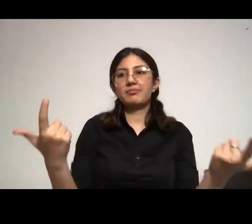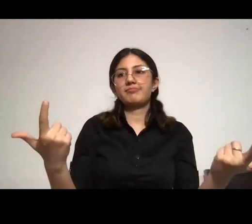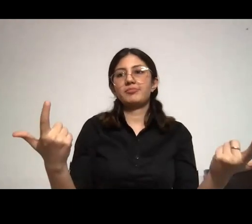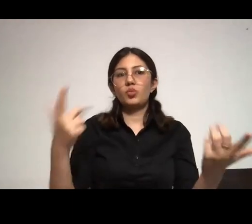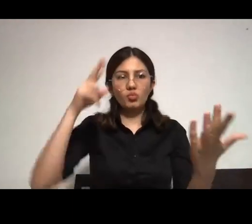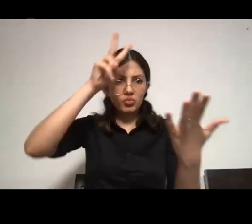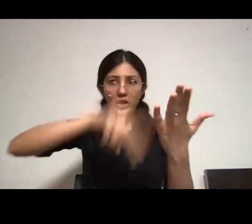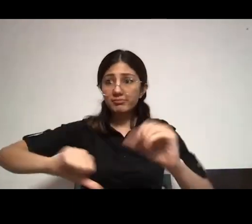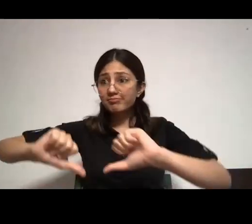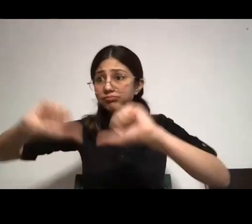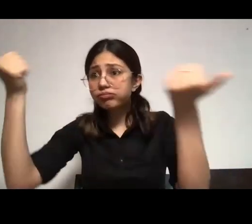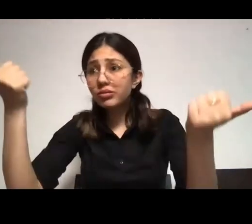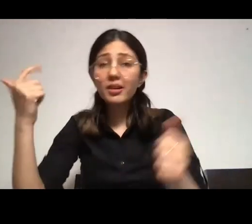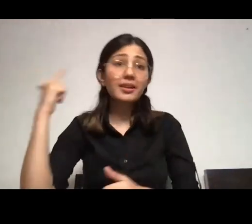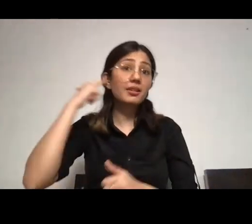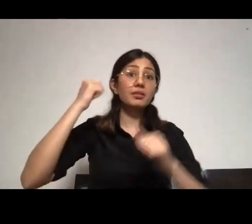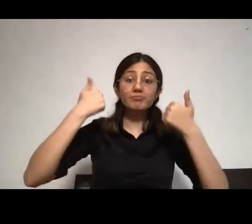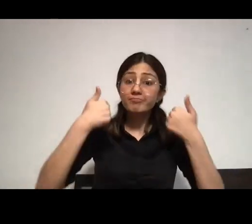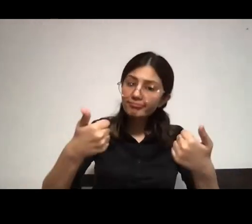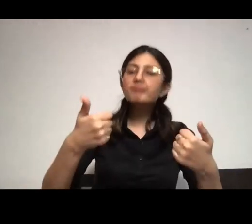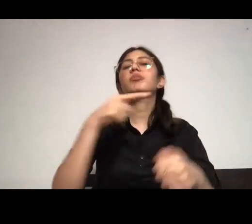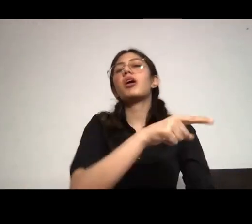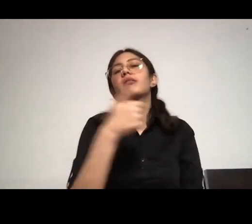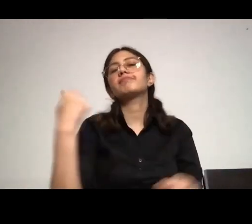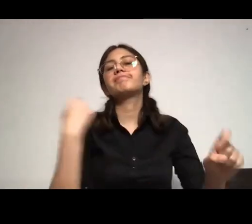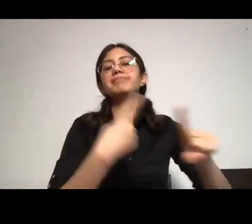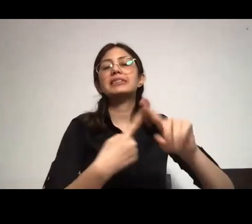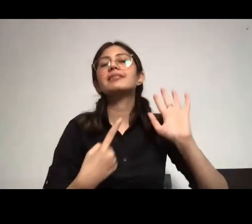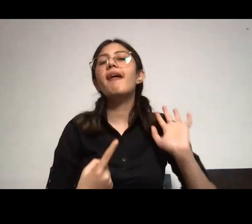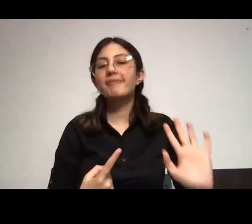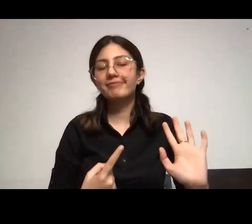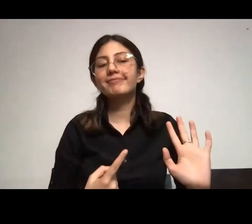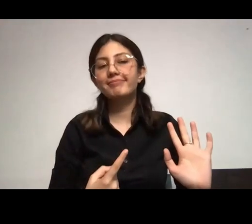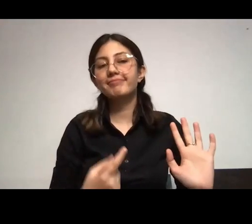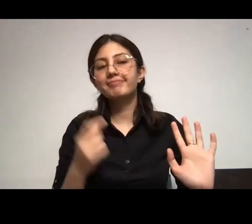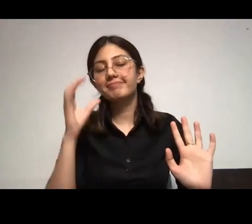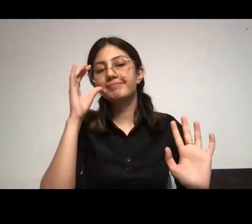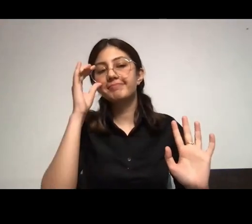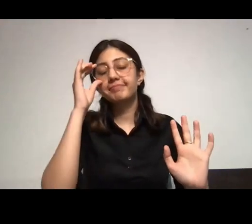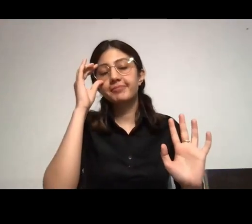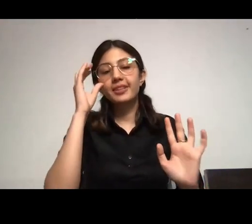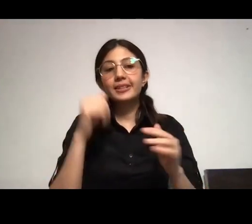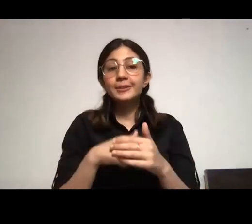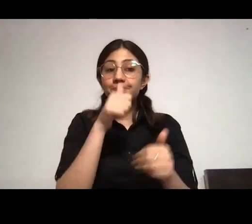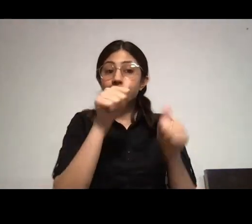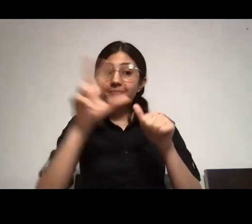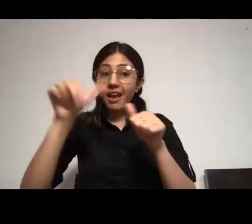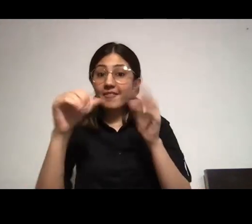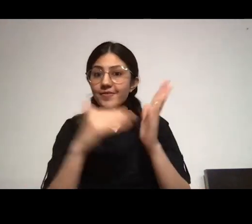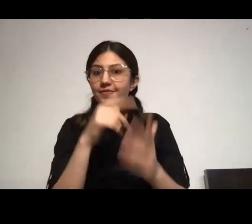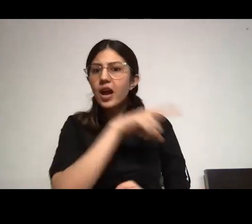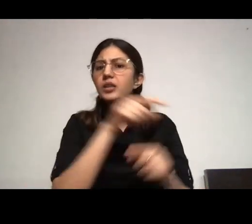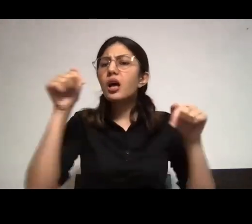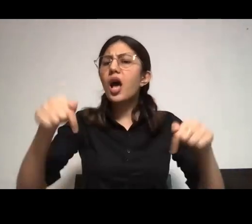read and hear, then it's great. So they can have themselves understood. So Avaz is currently available